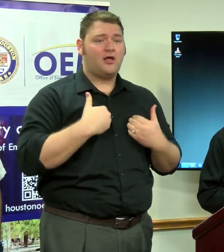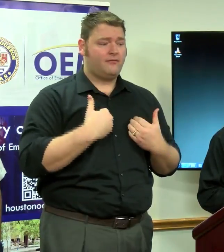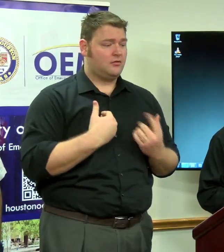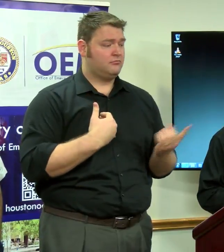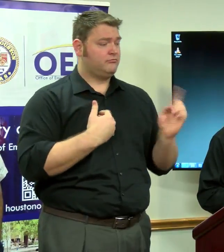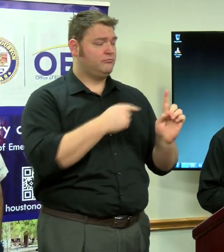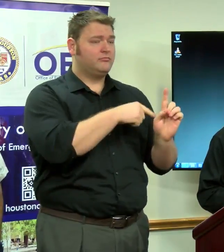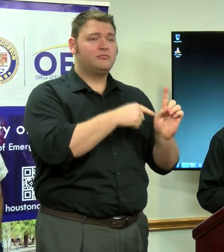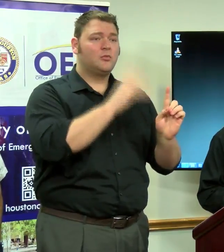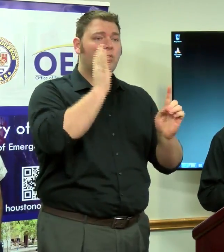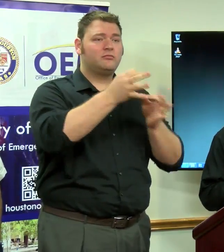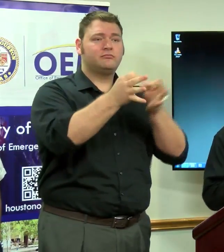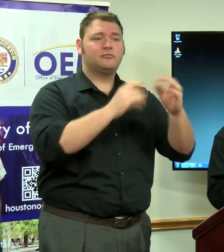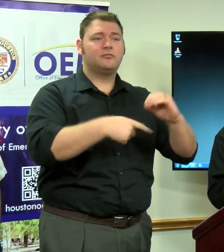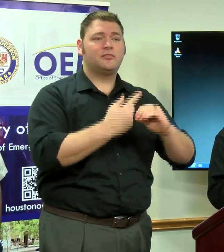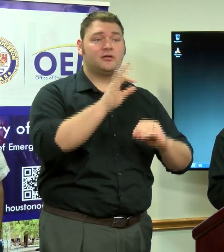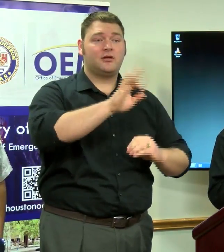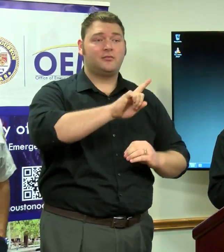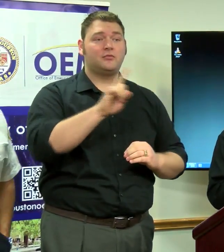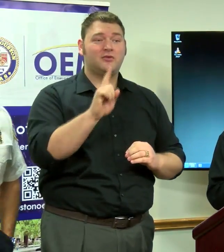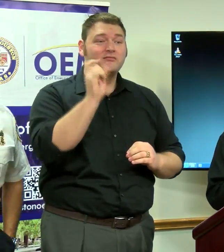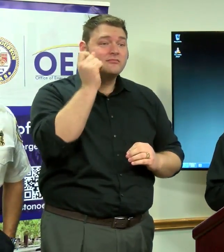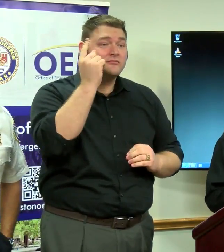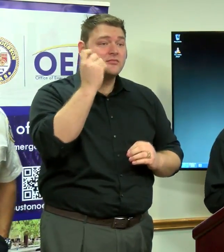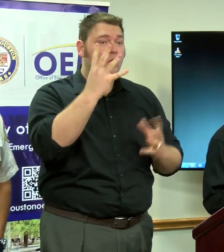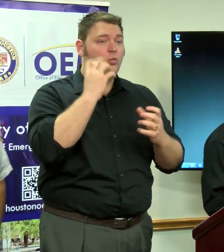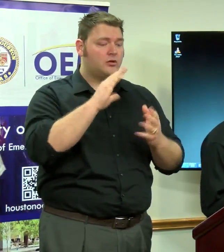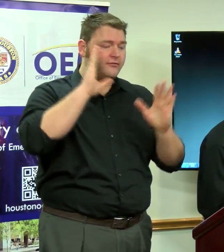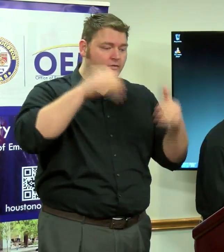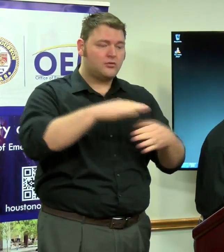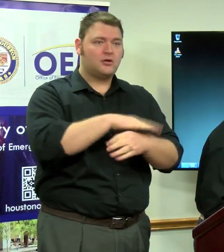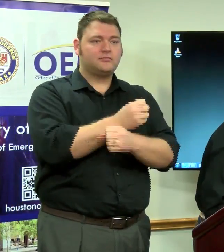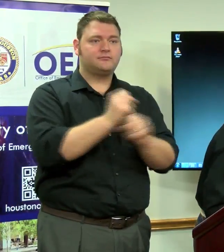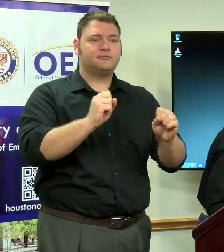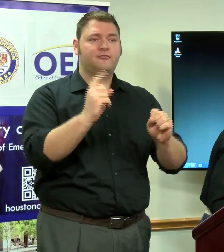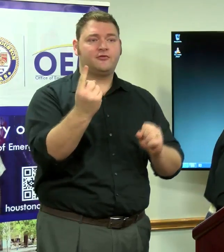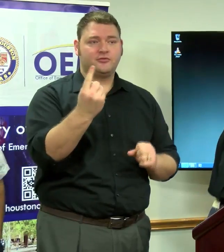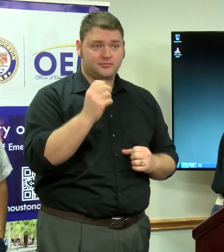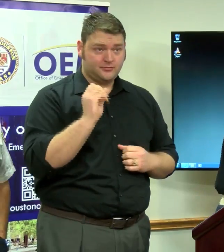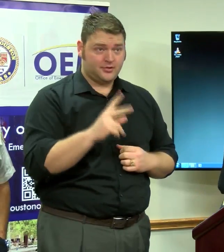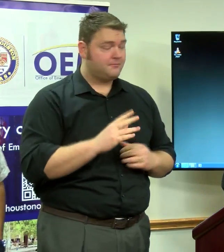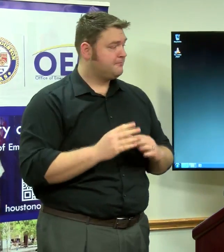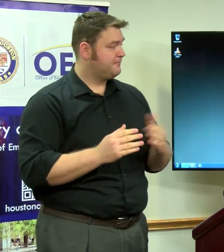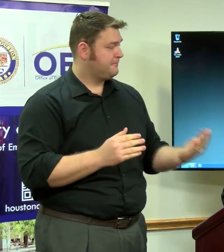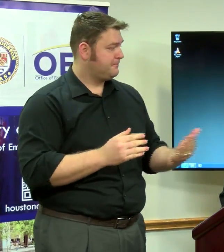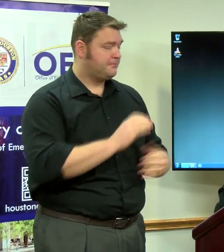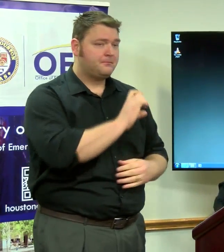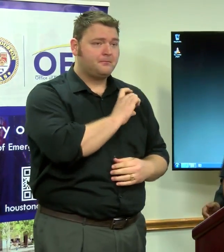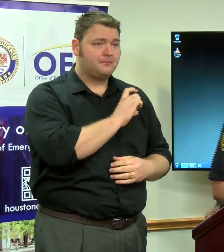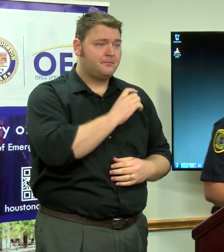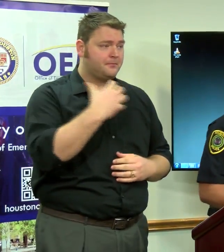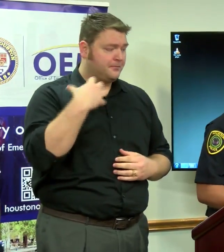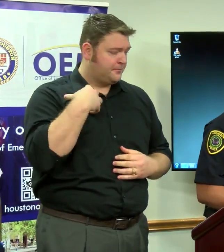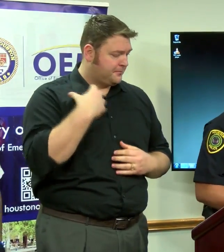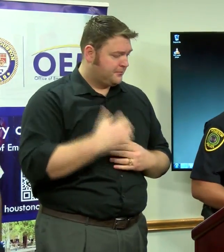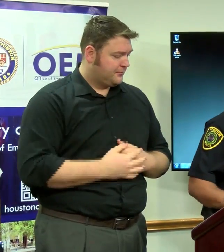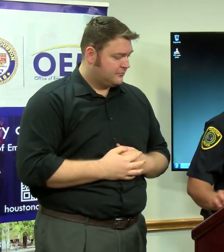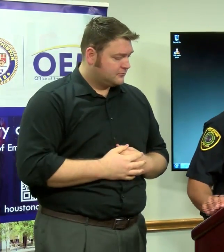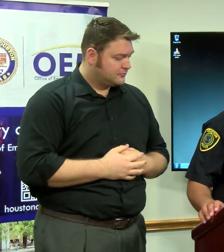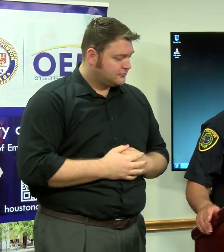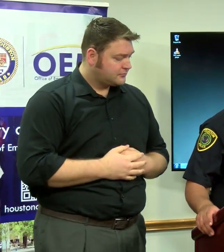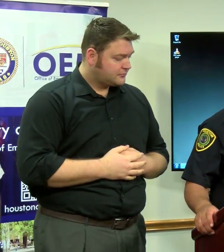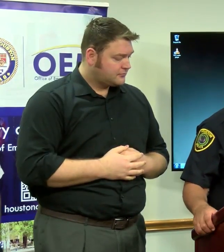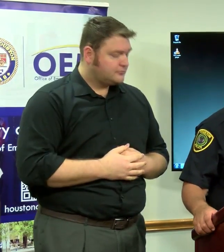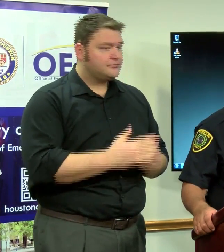talk about 911 in a few minutes, but I want to focus on the rescue portion. Chief Oscillator. Thank you, Mayor. The Houston